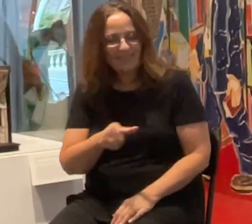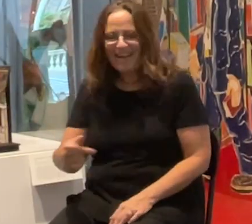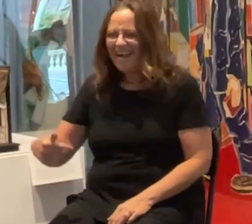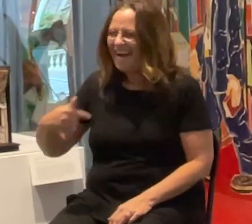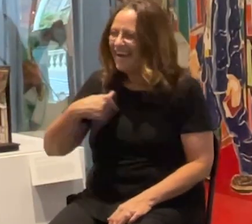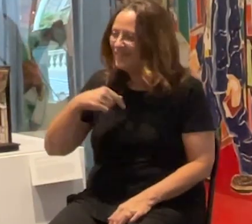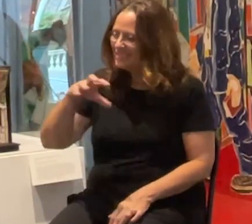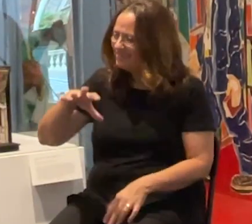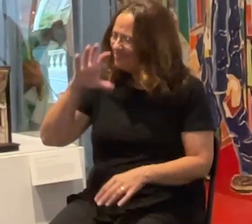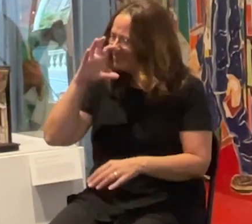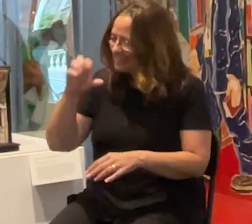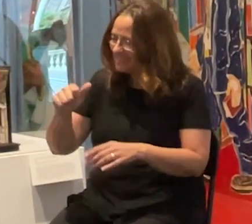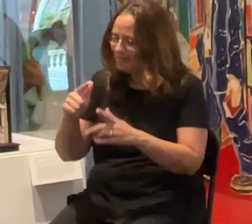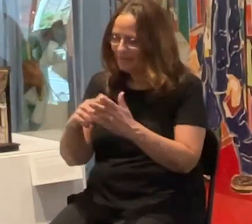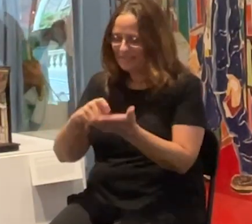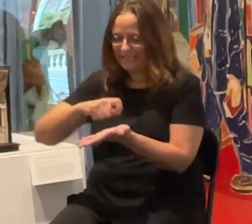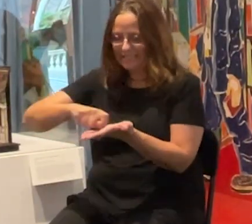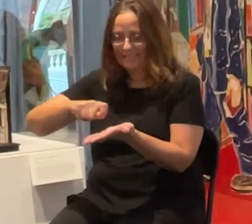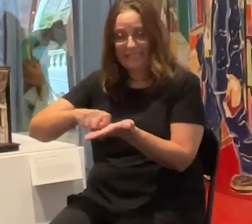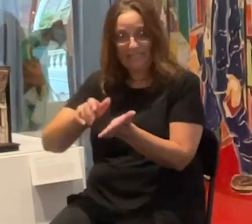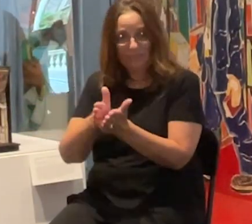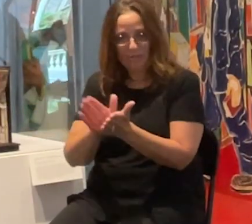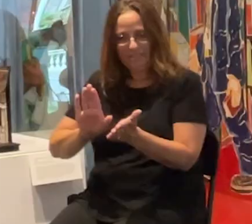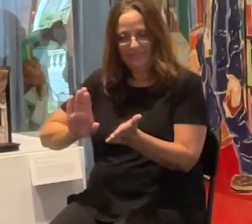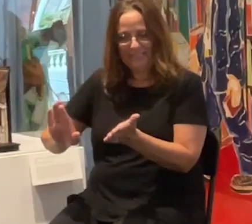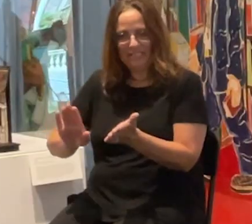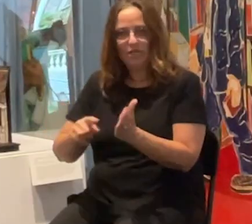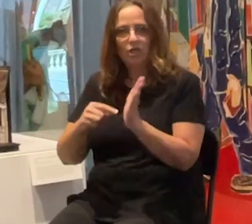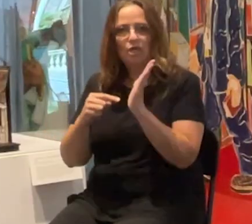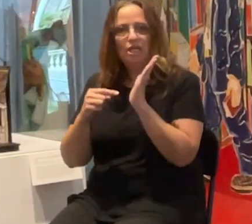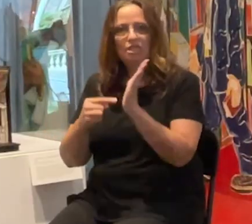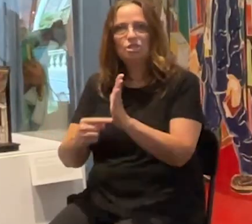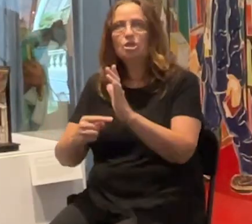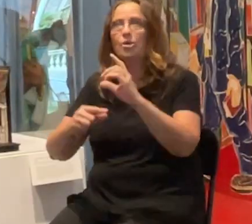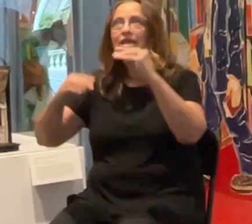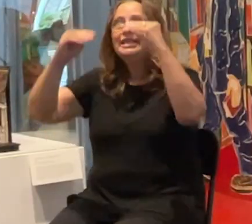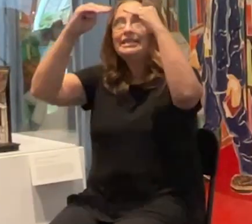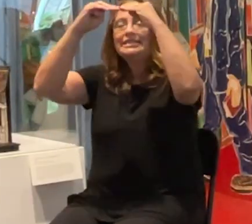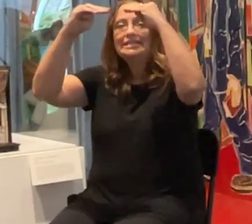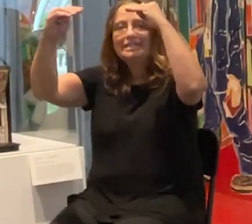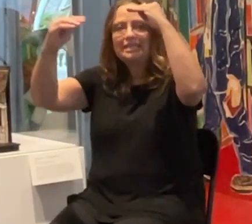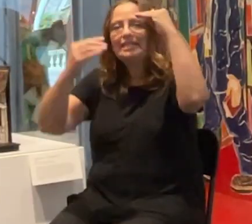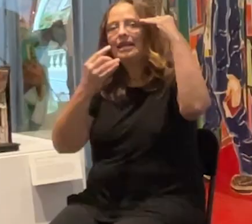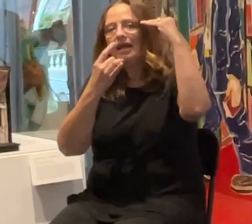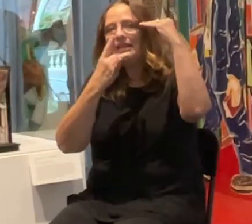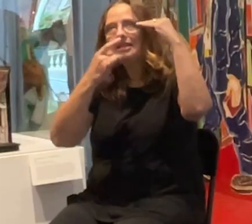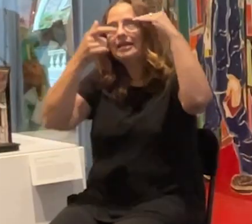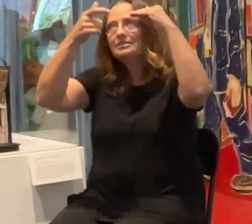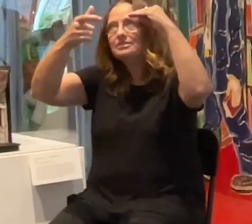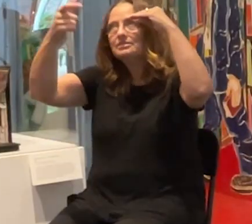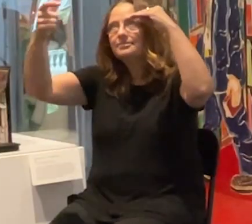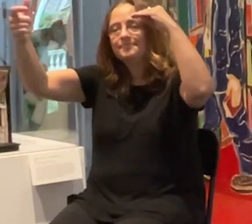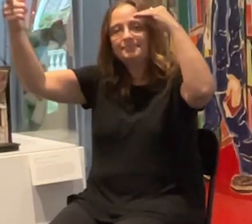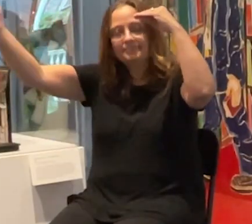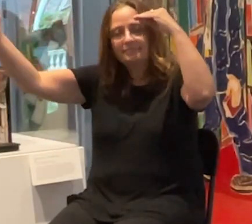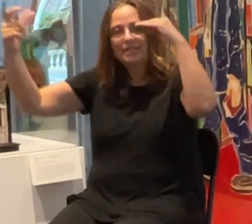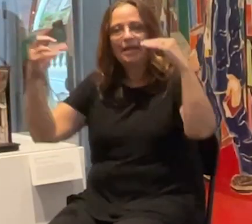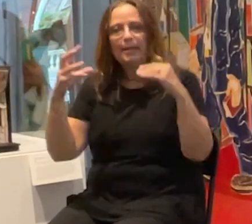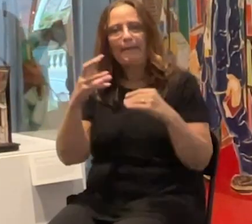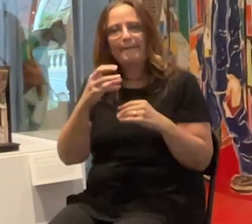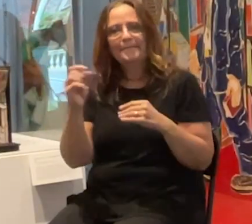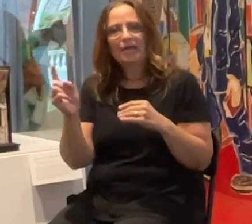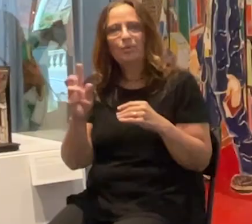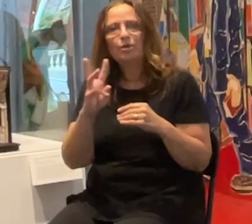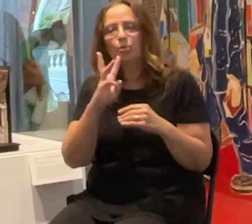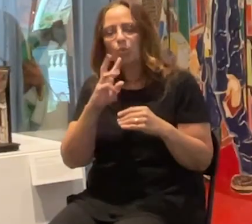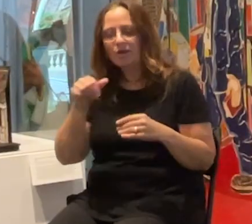sketchbooks that there was one that was just showing the coffers in the ceiling and where the lights were, mm-hmm. or like where the